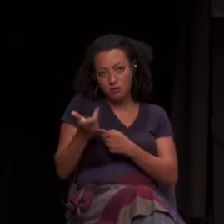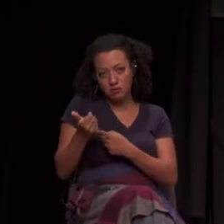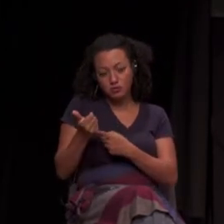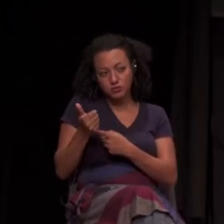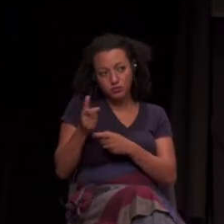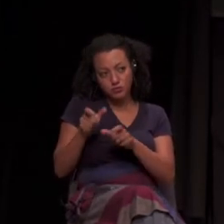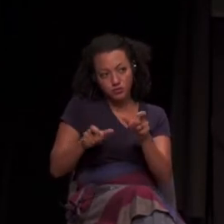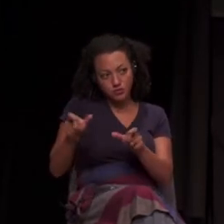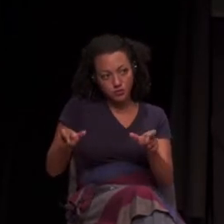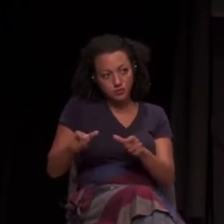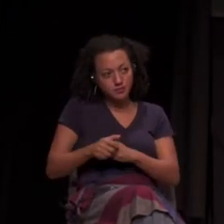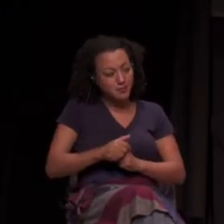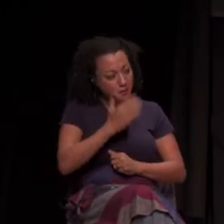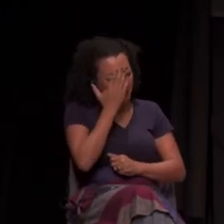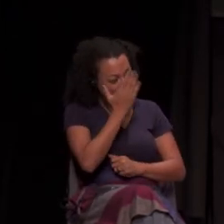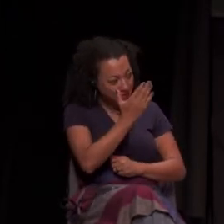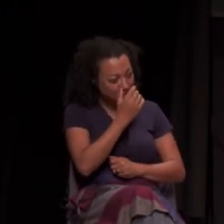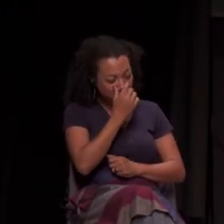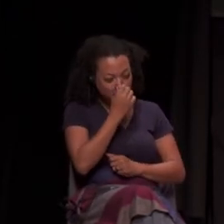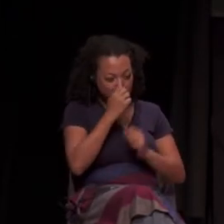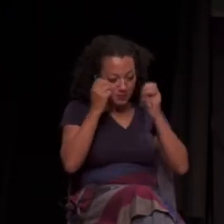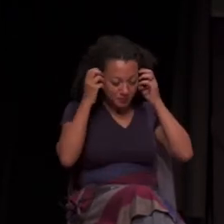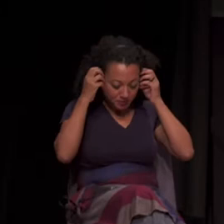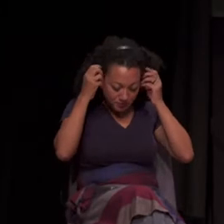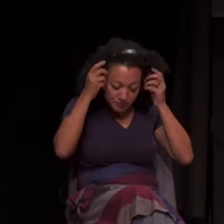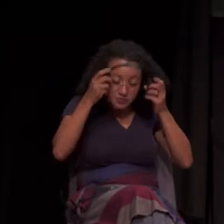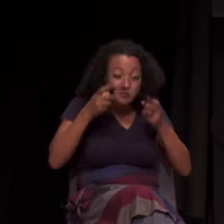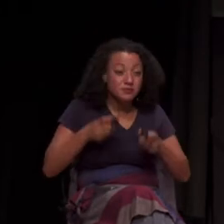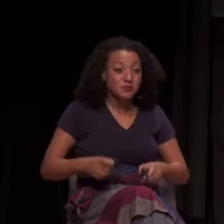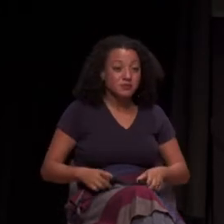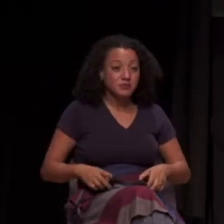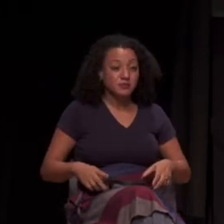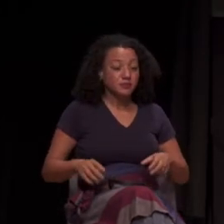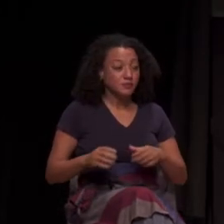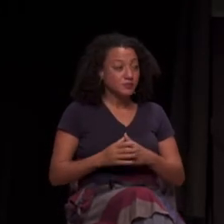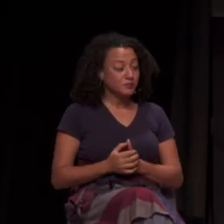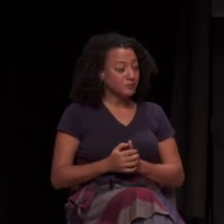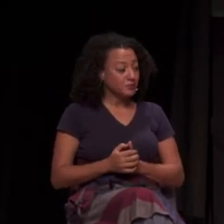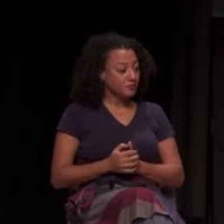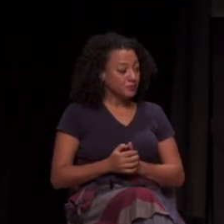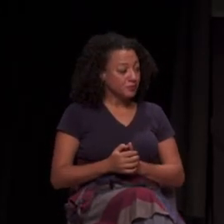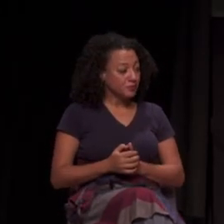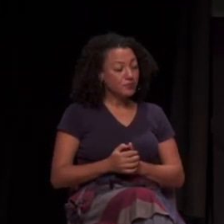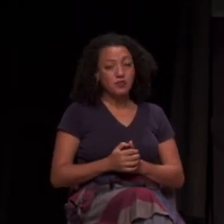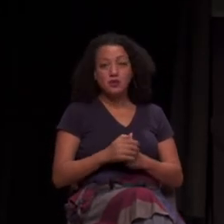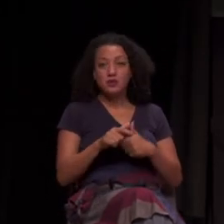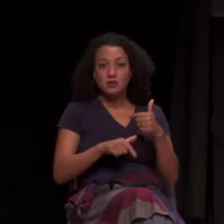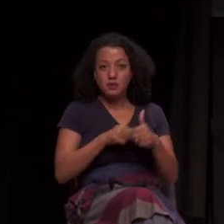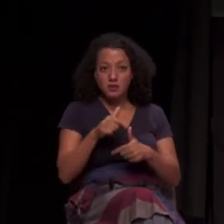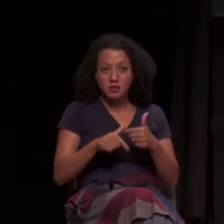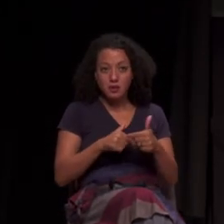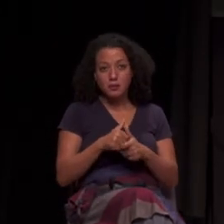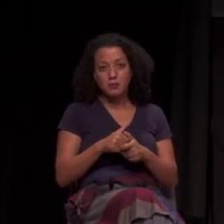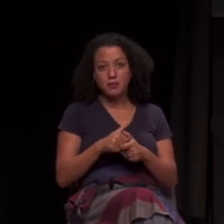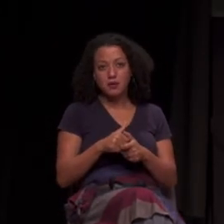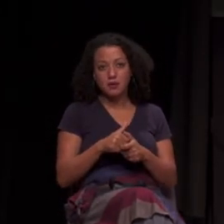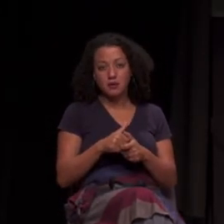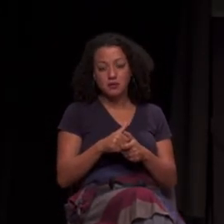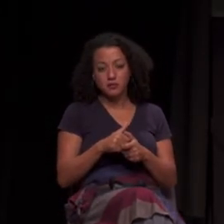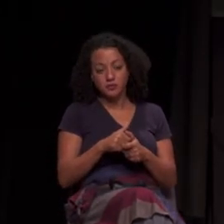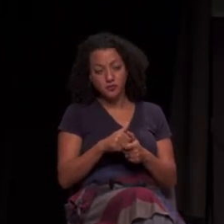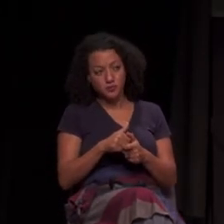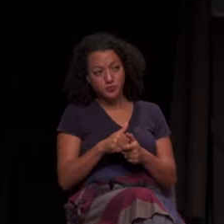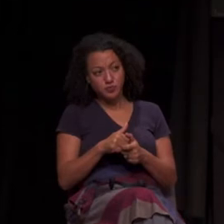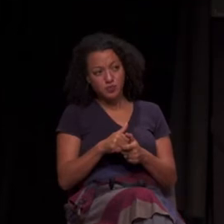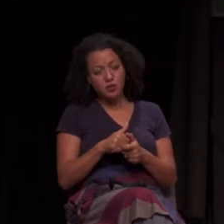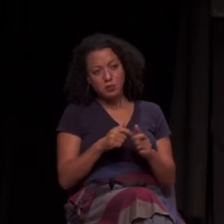Obrigada, Kalia. Tem mais uma pergunta que acabou de chegar para você também, eu vou fazer. É sobre o trabalho de Sadie Barnett.